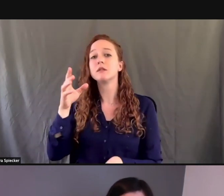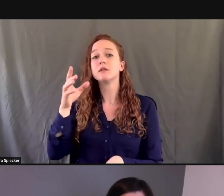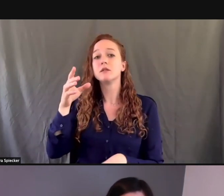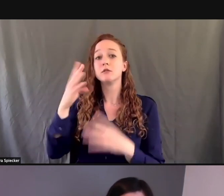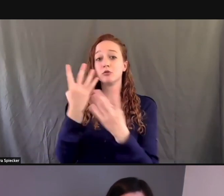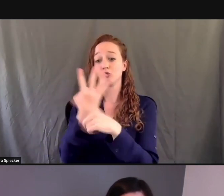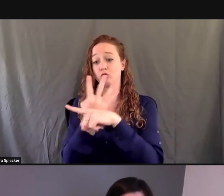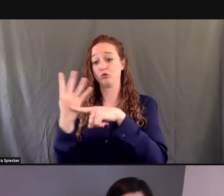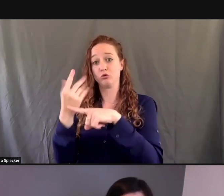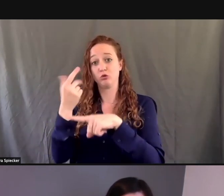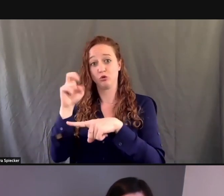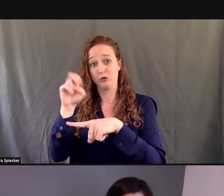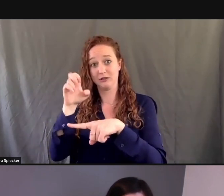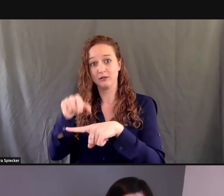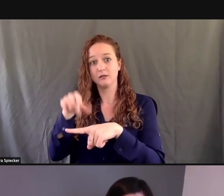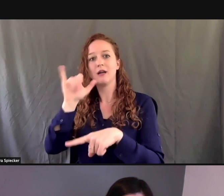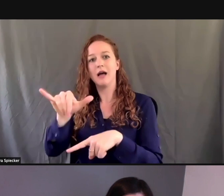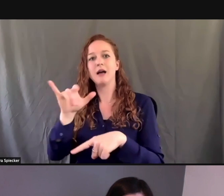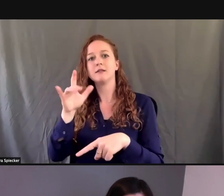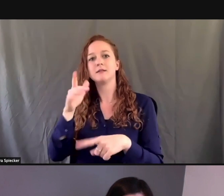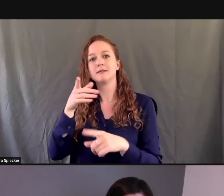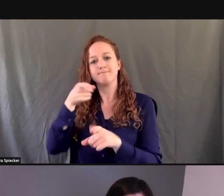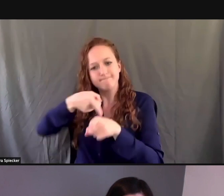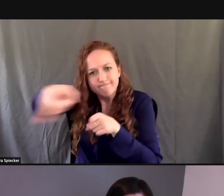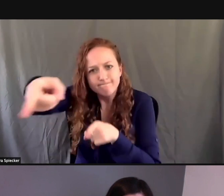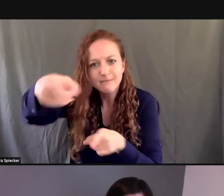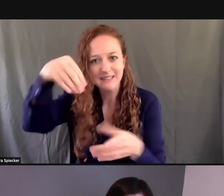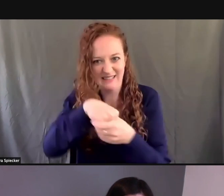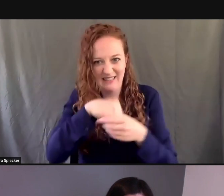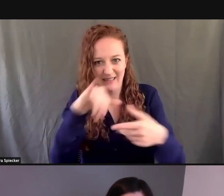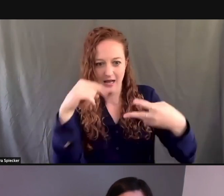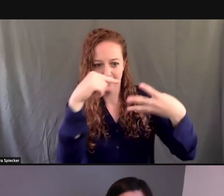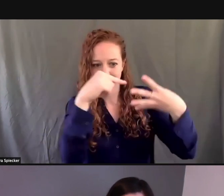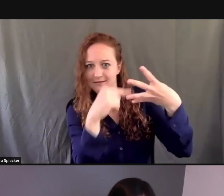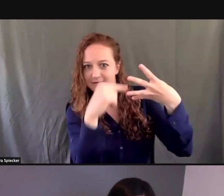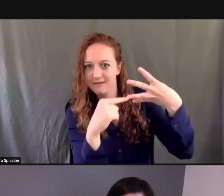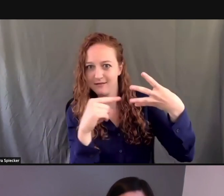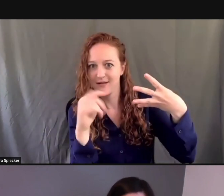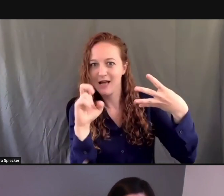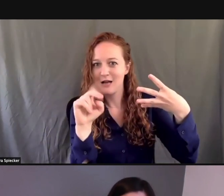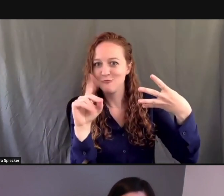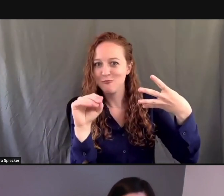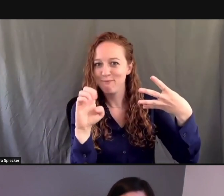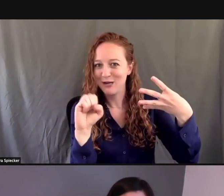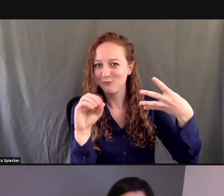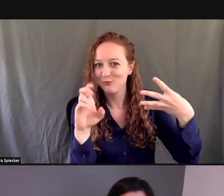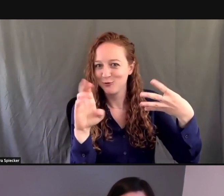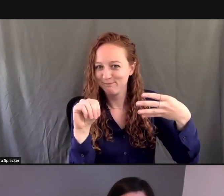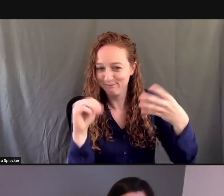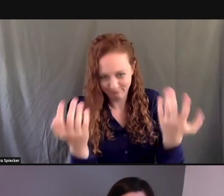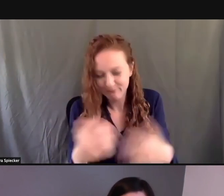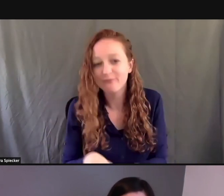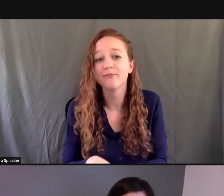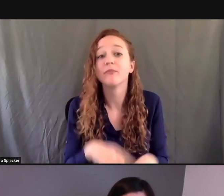clip I'll show you, Alicia introduced the presentation, and she'll start by saying,